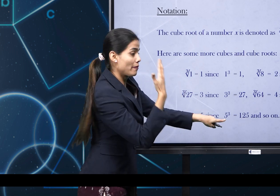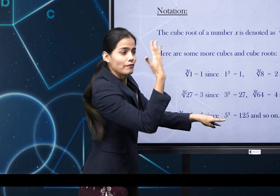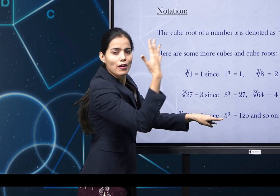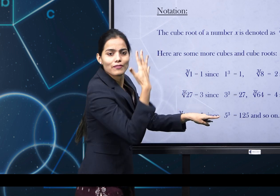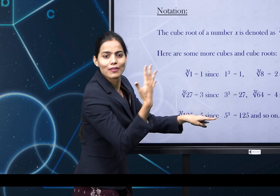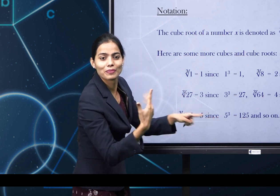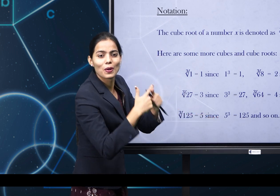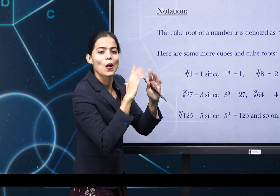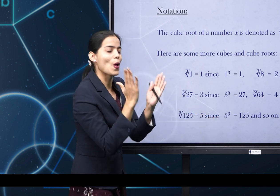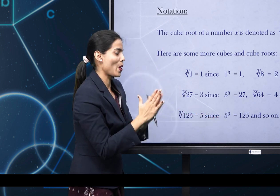on.